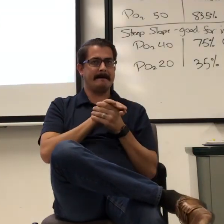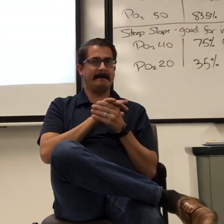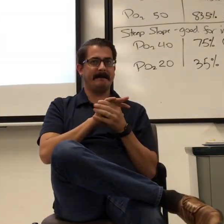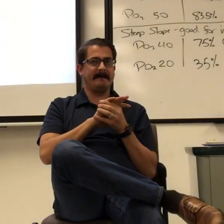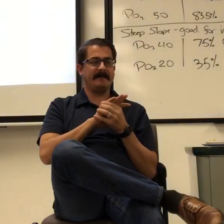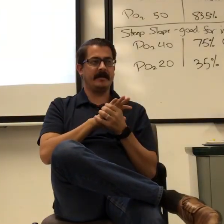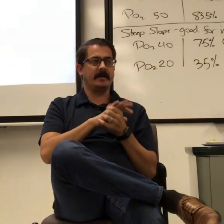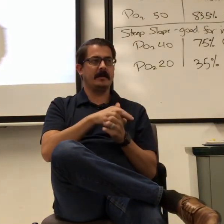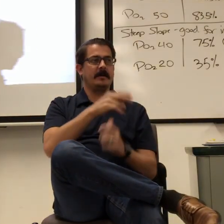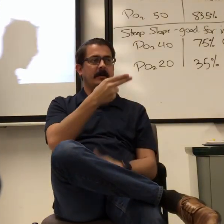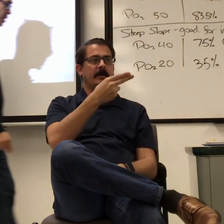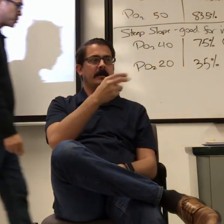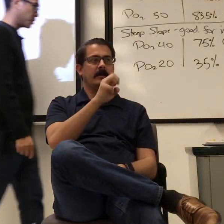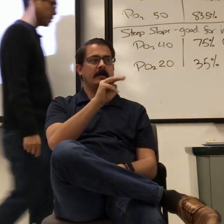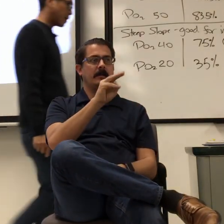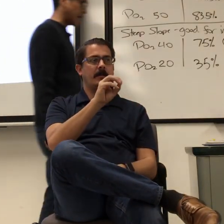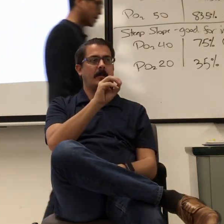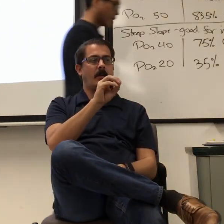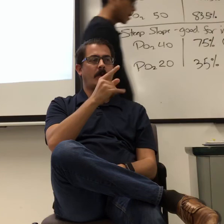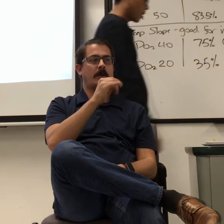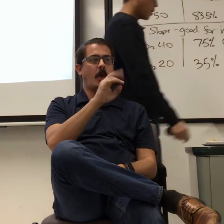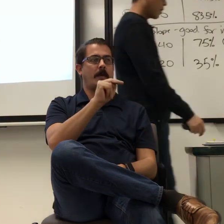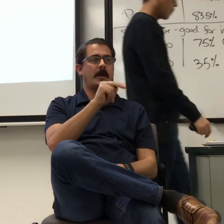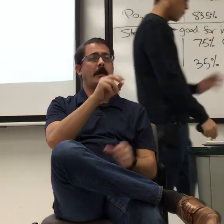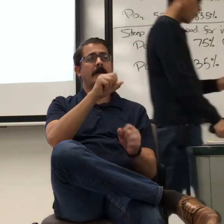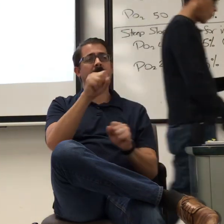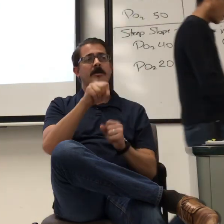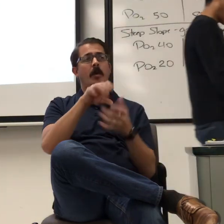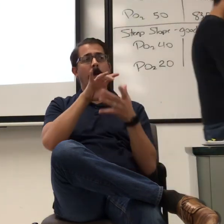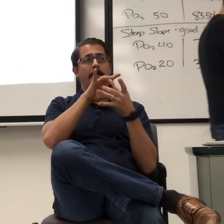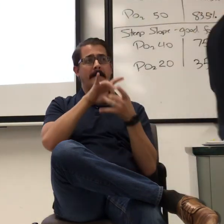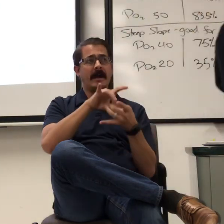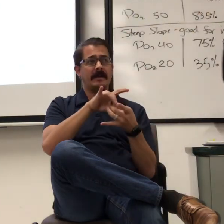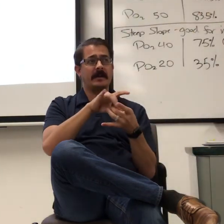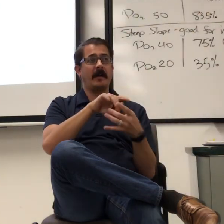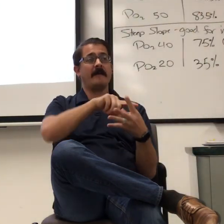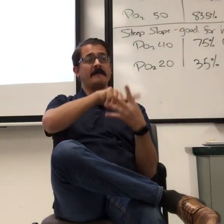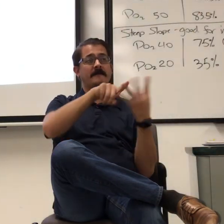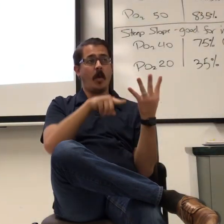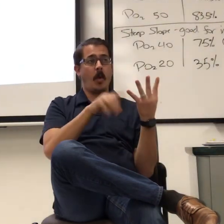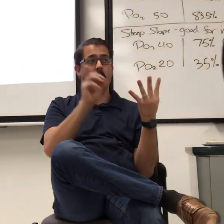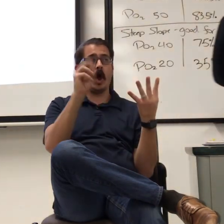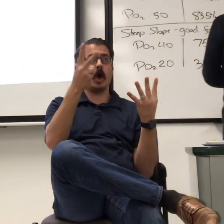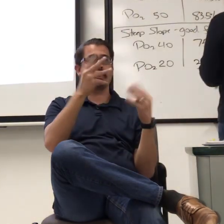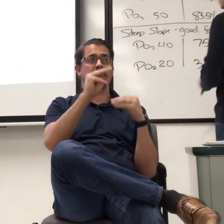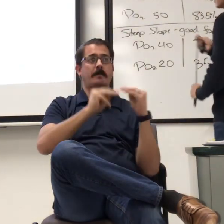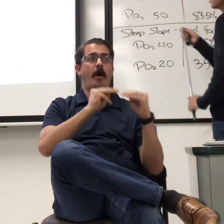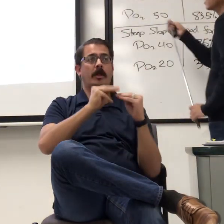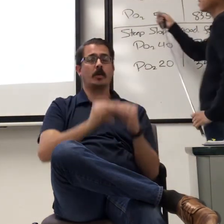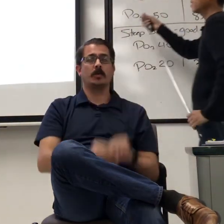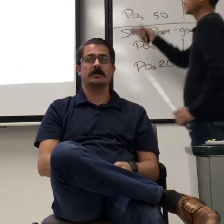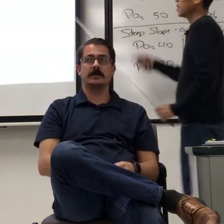the hemoglobin potentially binding 4 oxygen molecules.